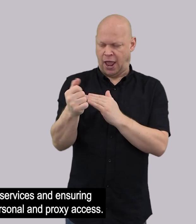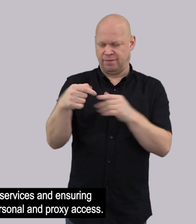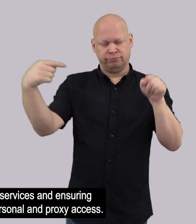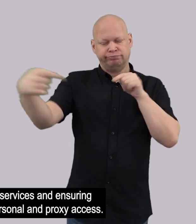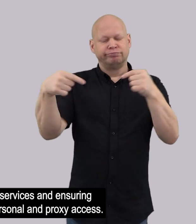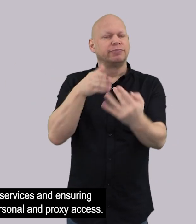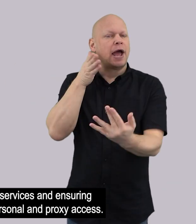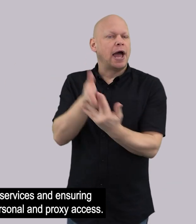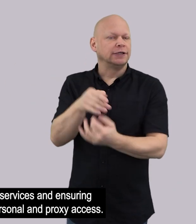access.